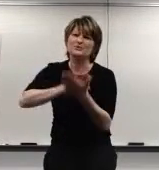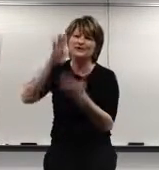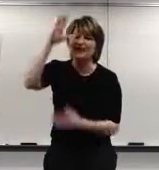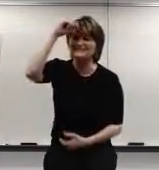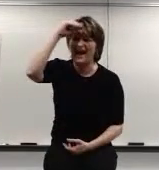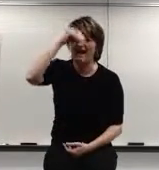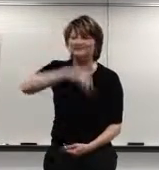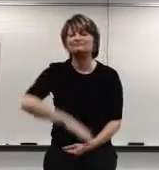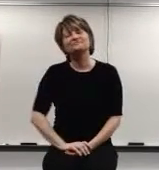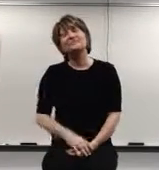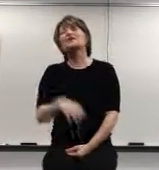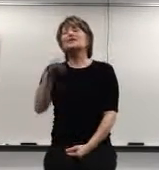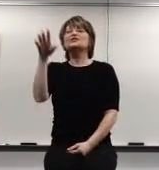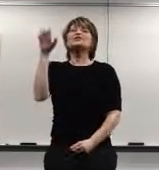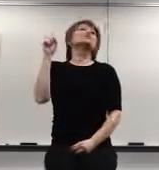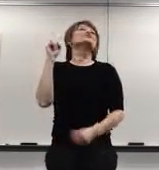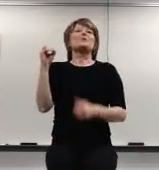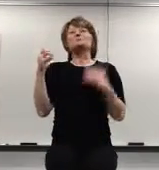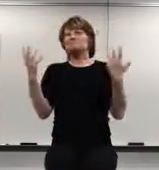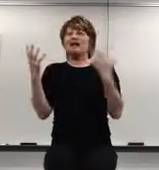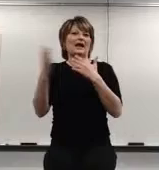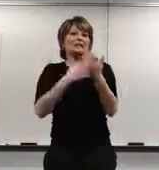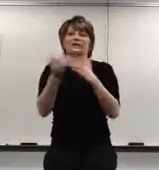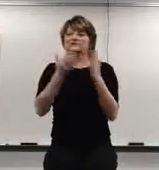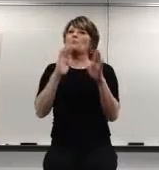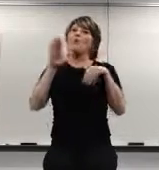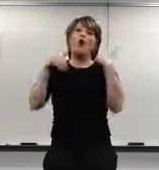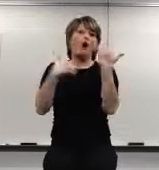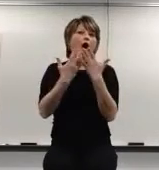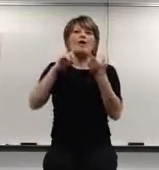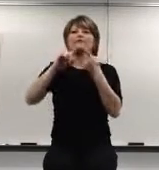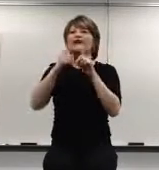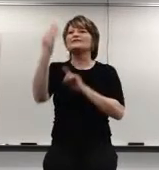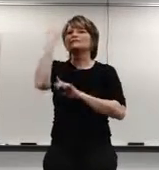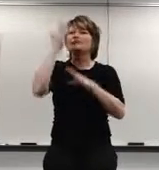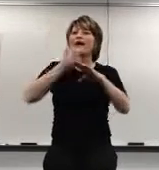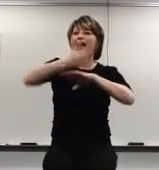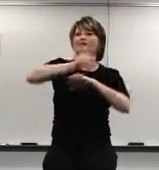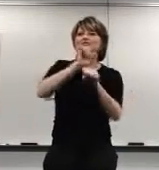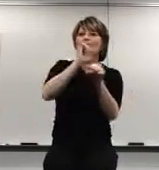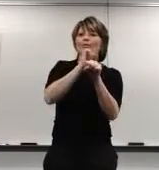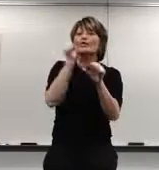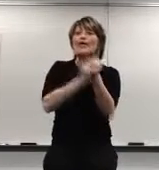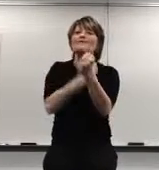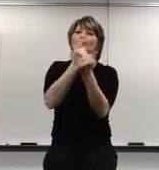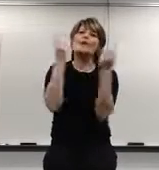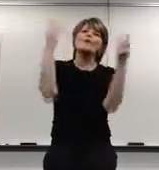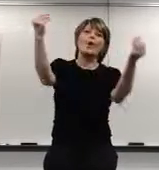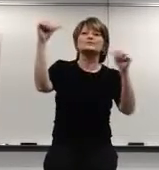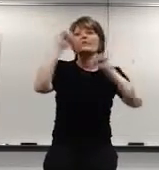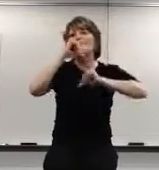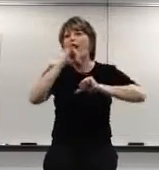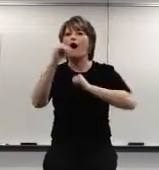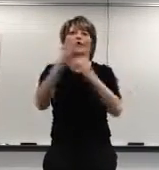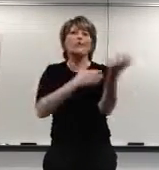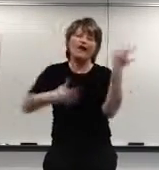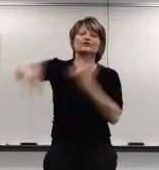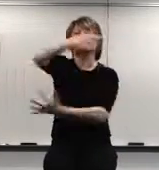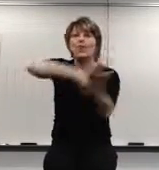Dave wasn't that bad. He was a nice guy. So anyway, all of our friends after work, every day we would go out to the